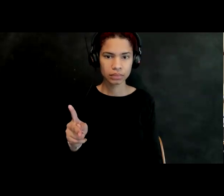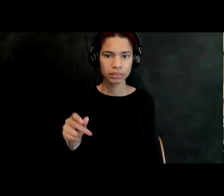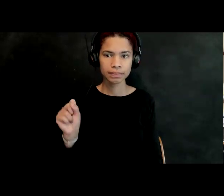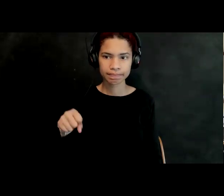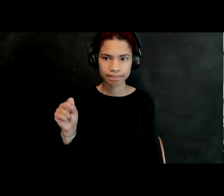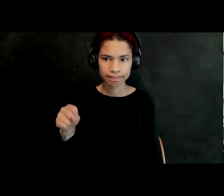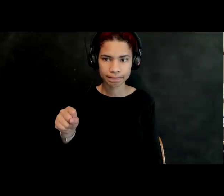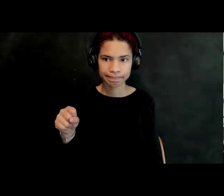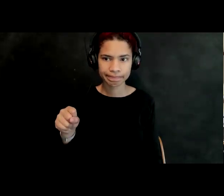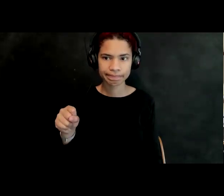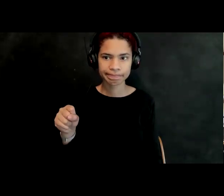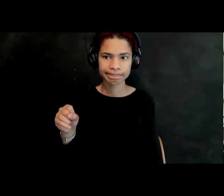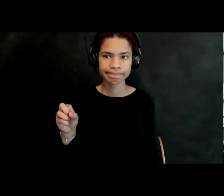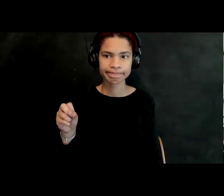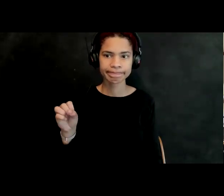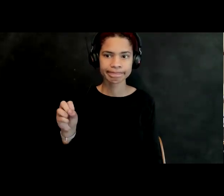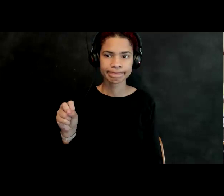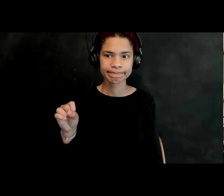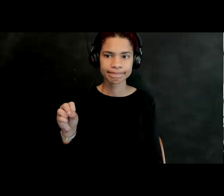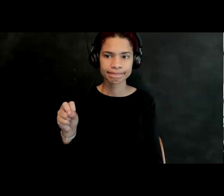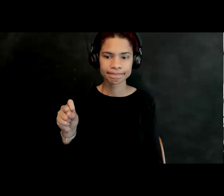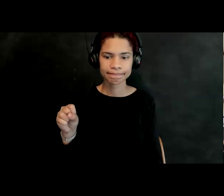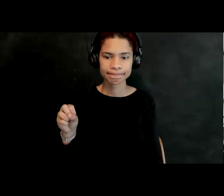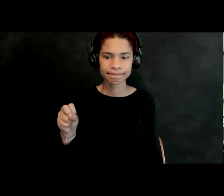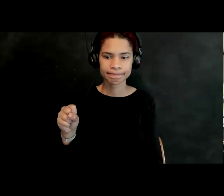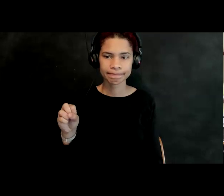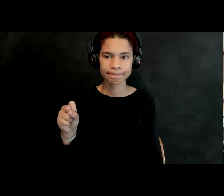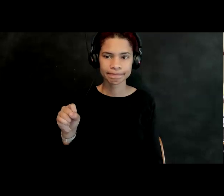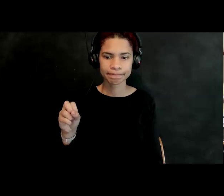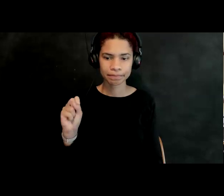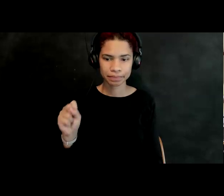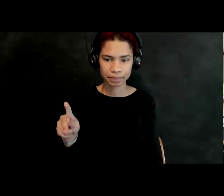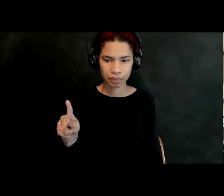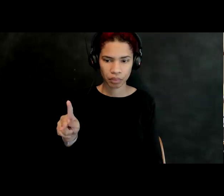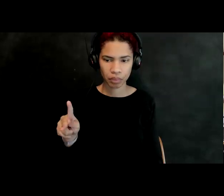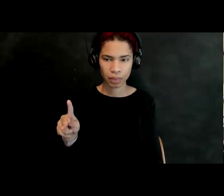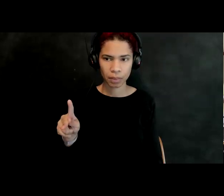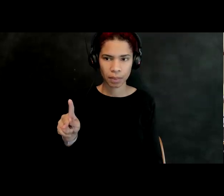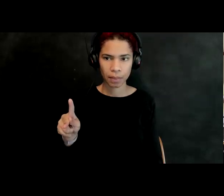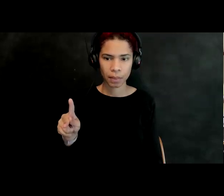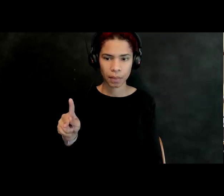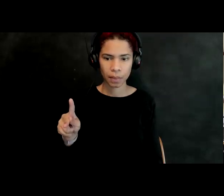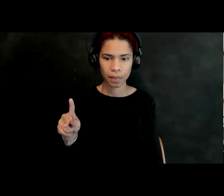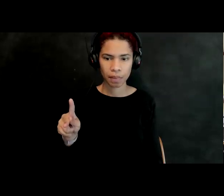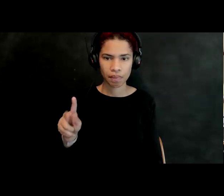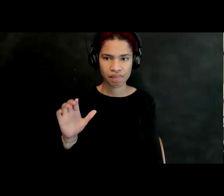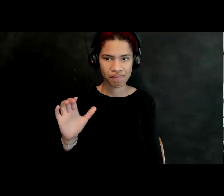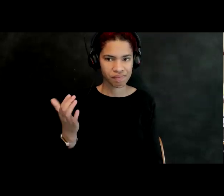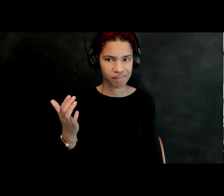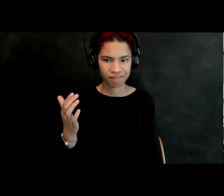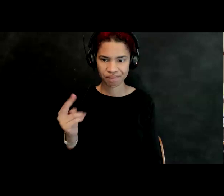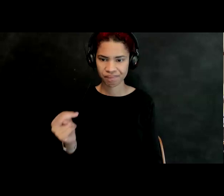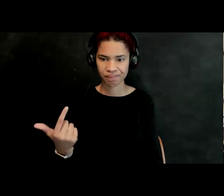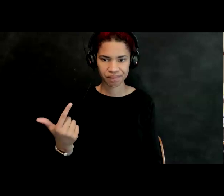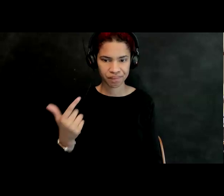Yeah, uh-oh. It's literally, okay. I'm gonna make it's locking up on me and